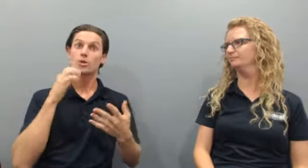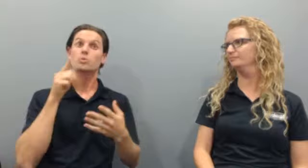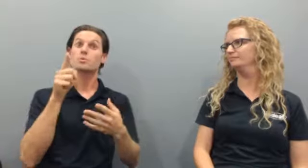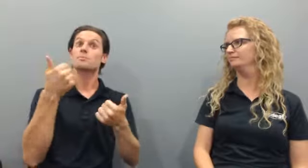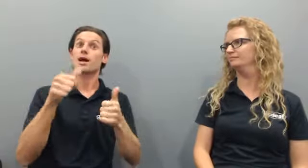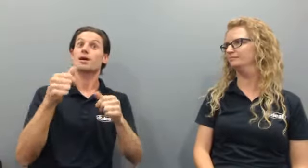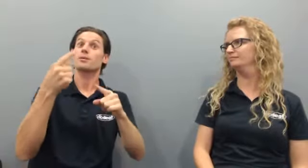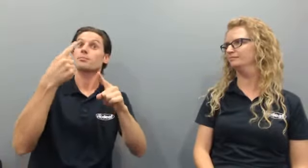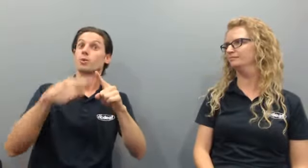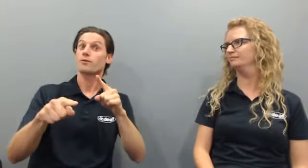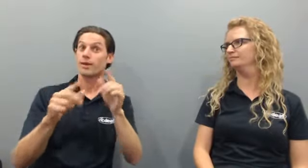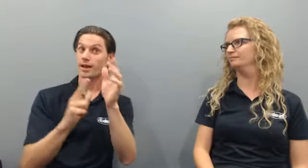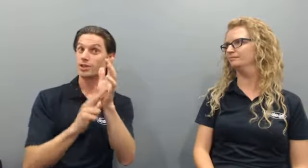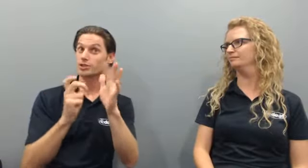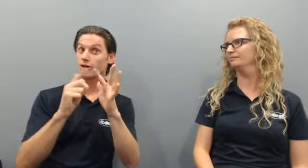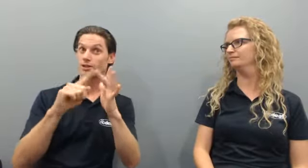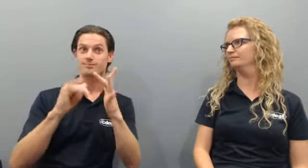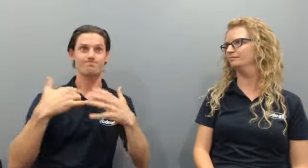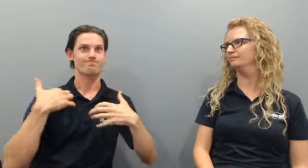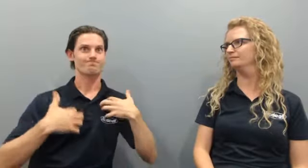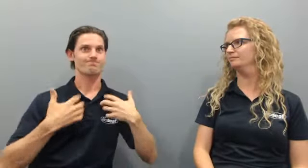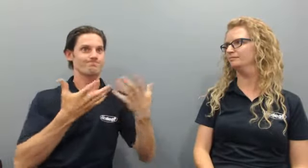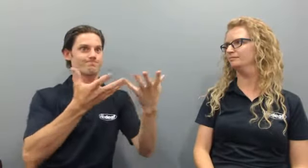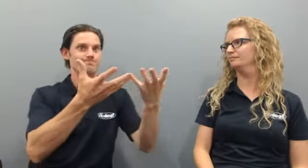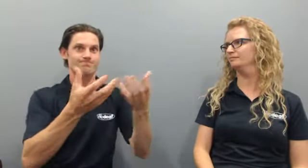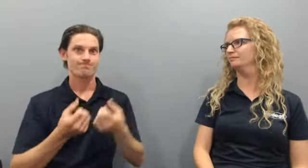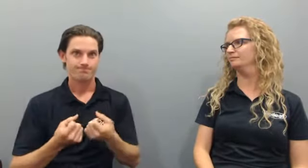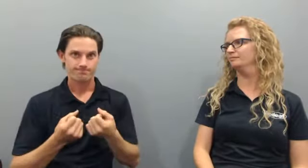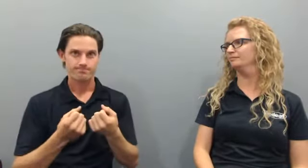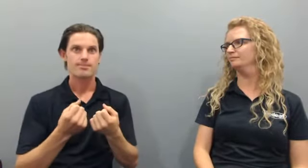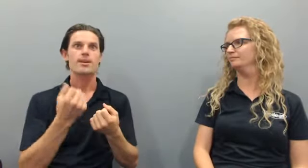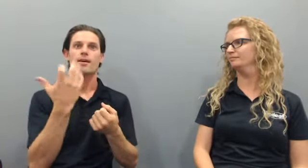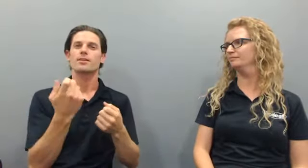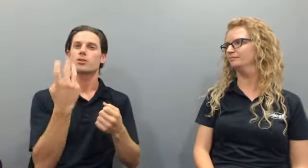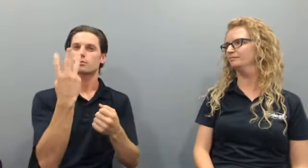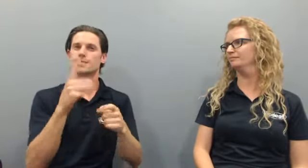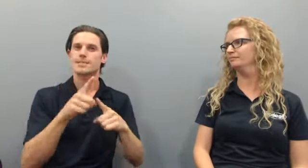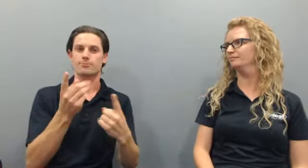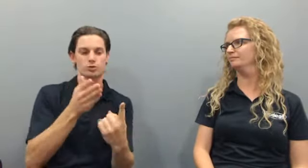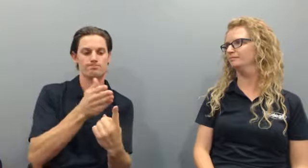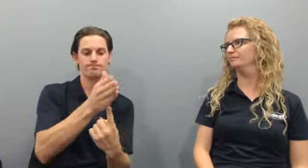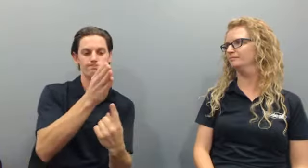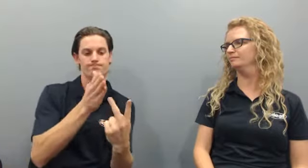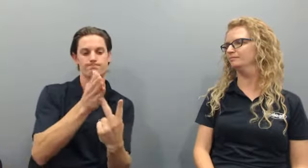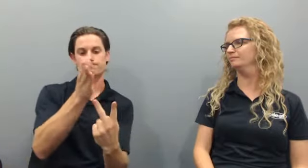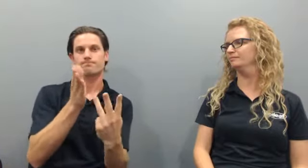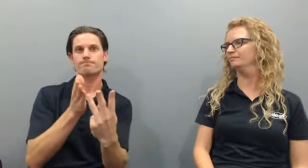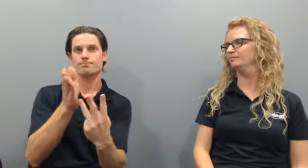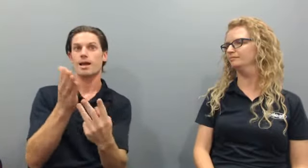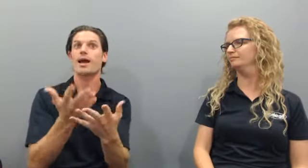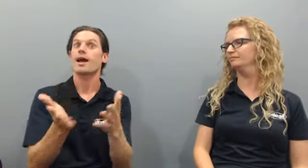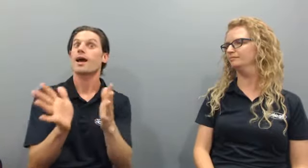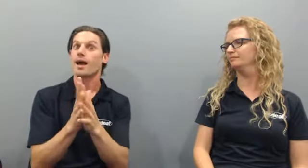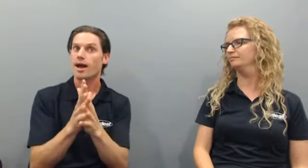managed. So if you've been approved for the NDIS and you get your package, your plan, there are 3 different ways you